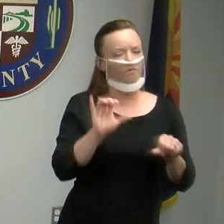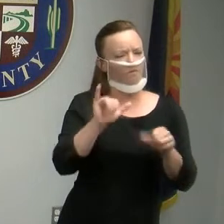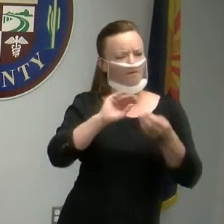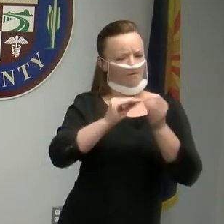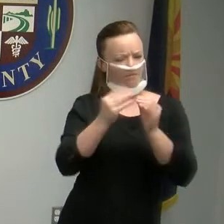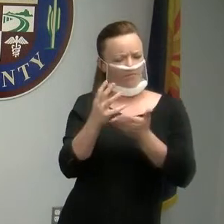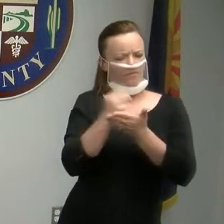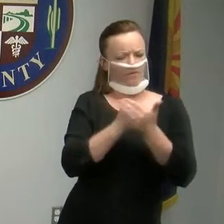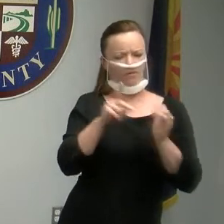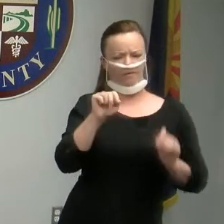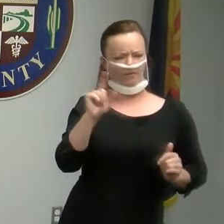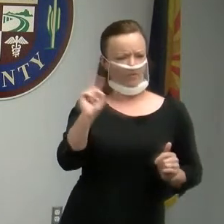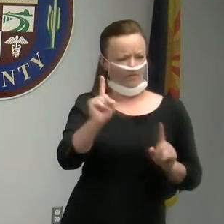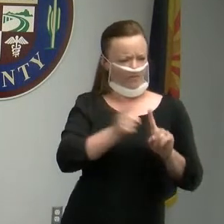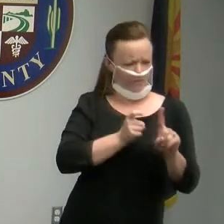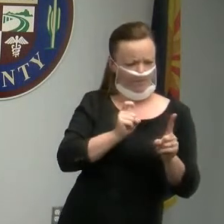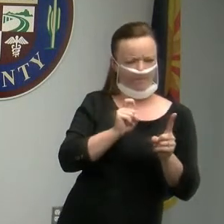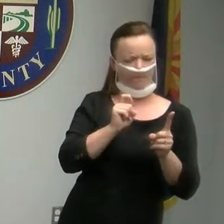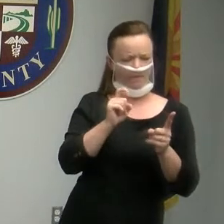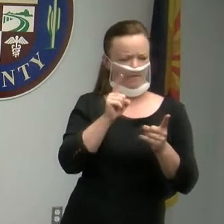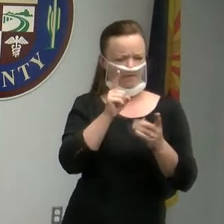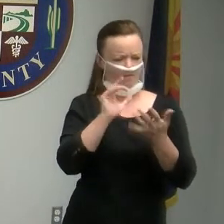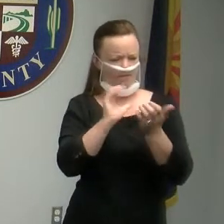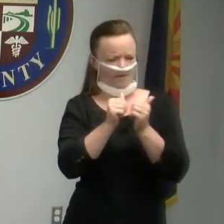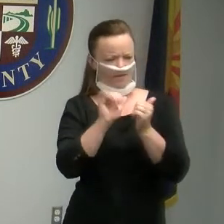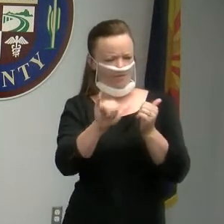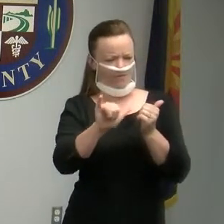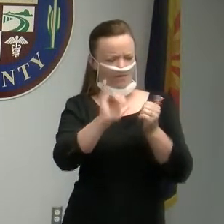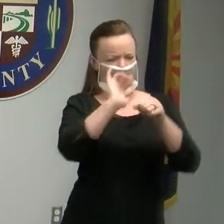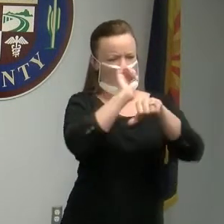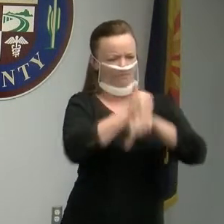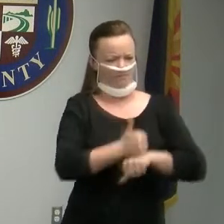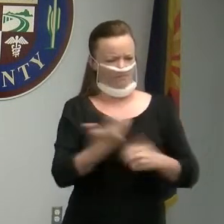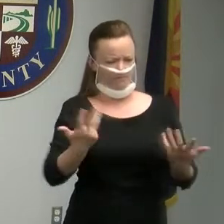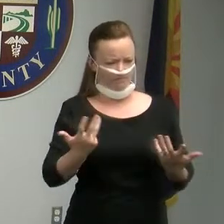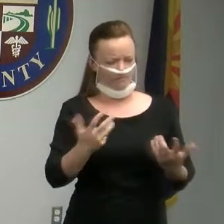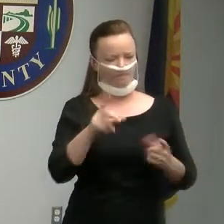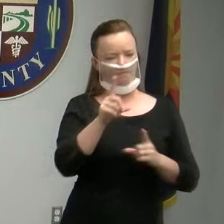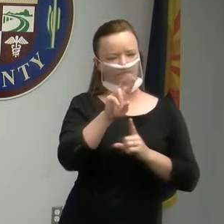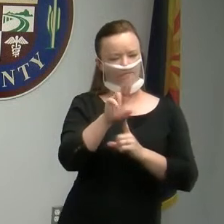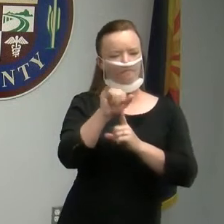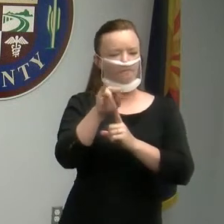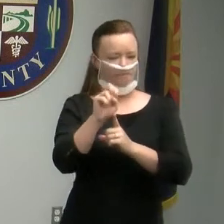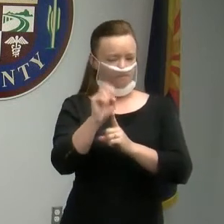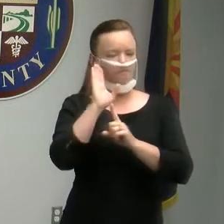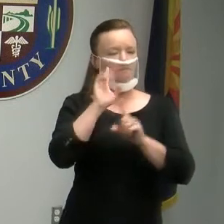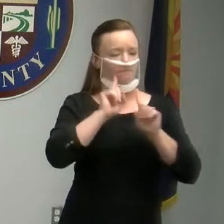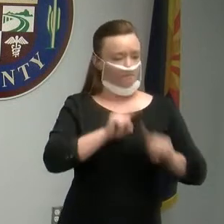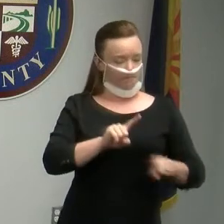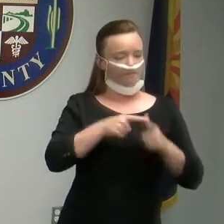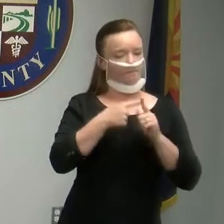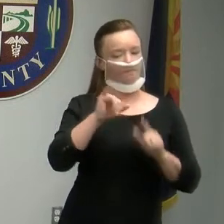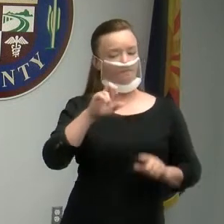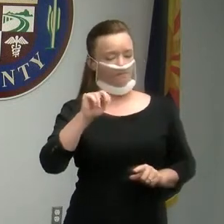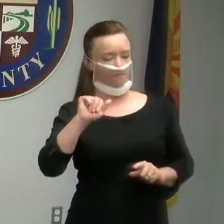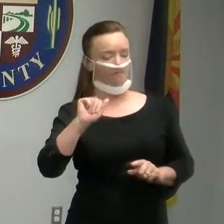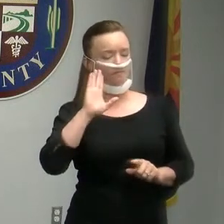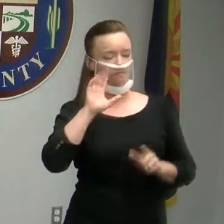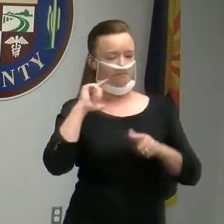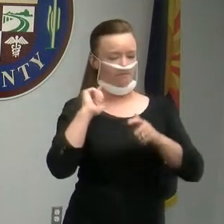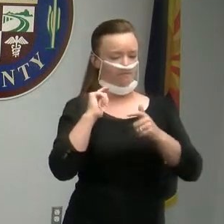numbers, and why do the numbers look the way they do? And Dr. Sonnenschein will step up here and answer those questions. Then Joanna will translate that into